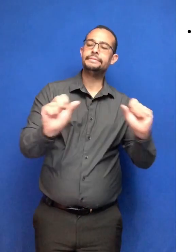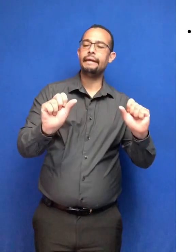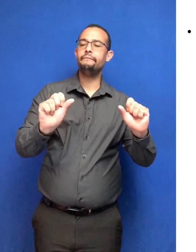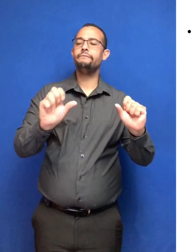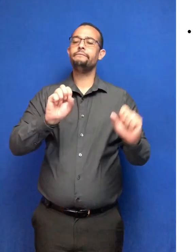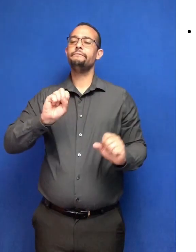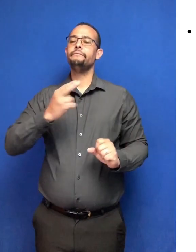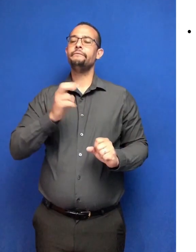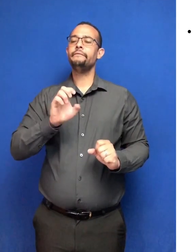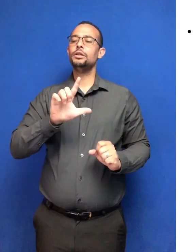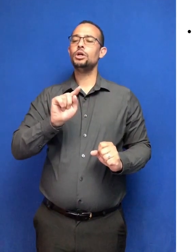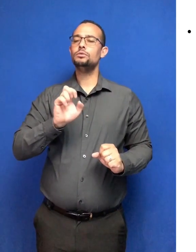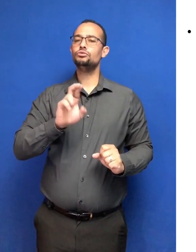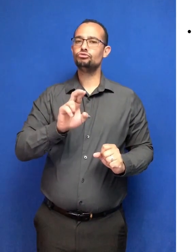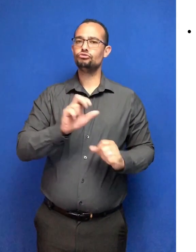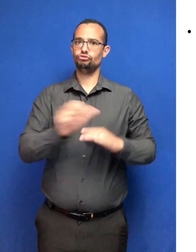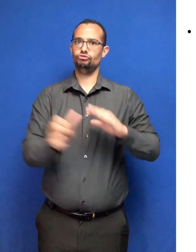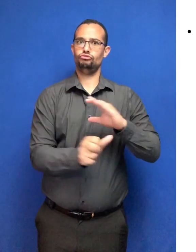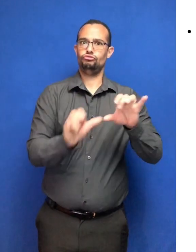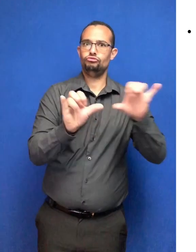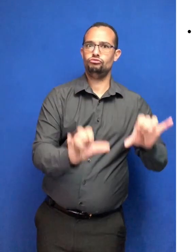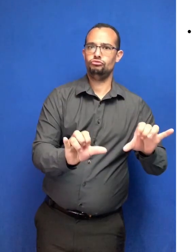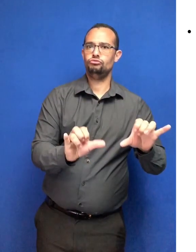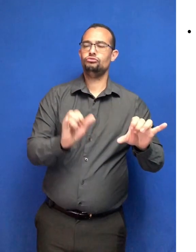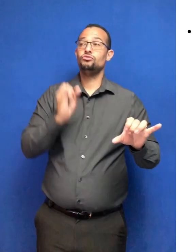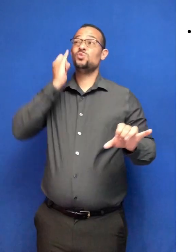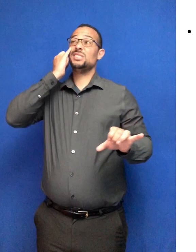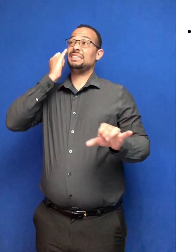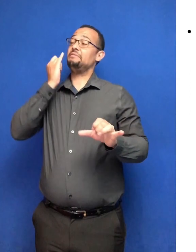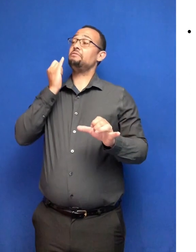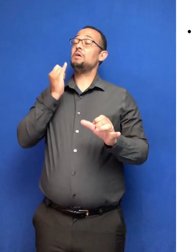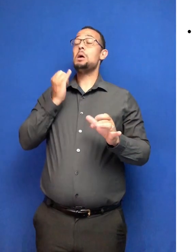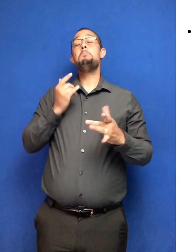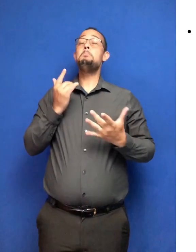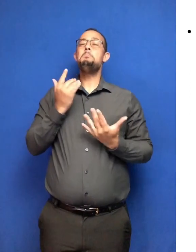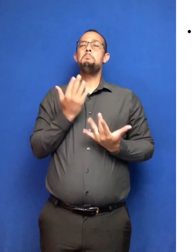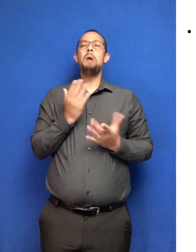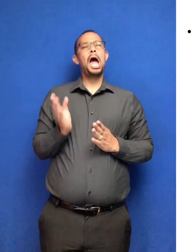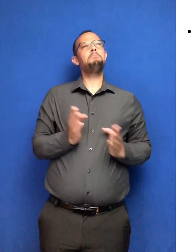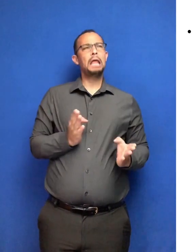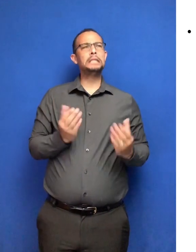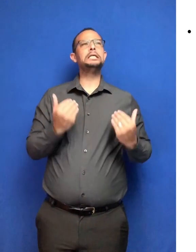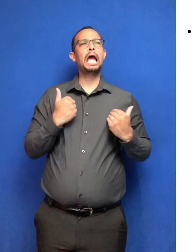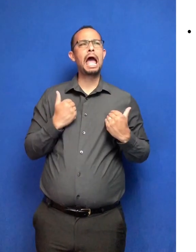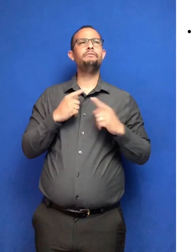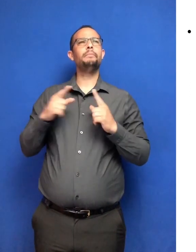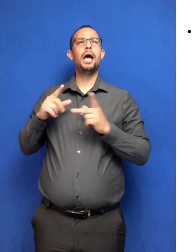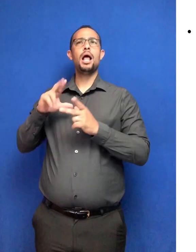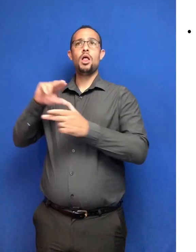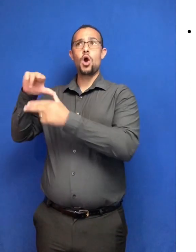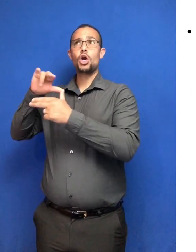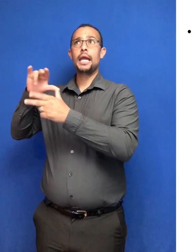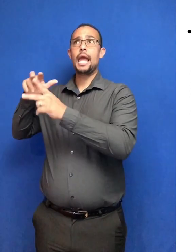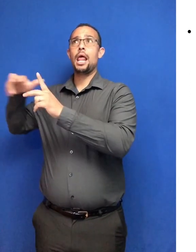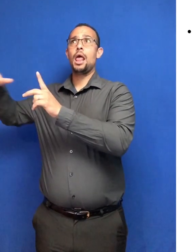So if things change and the storm gets stronger, or it